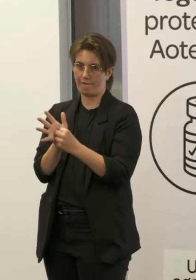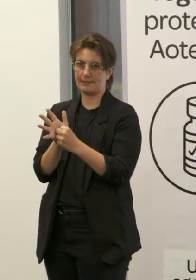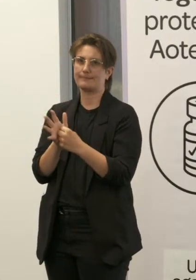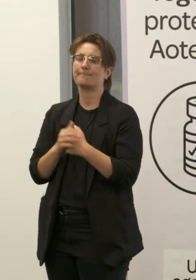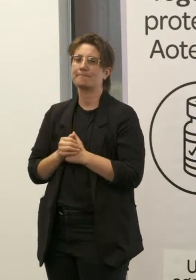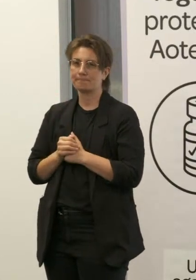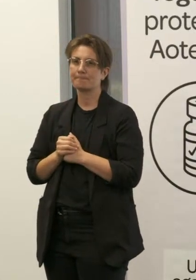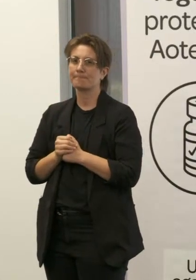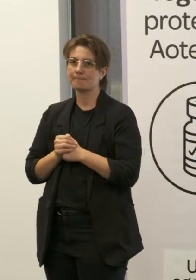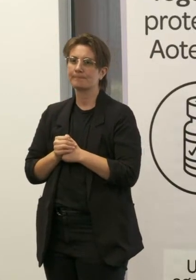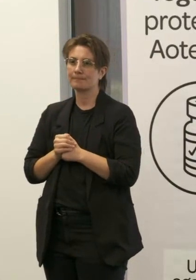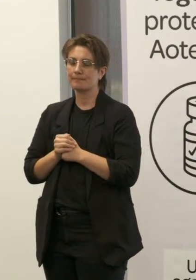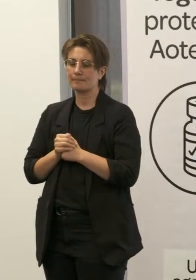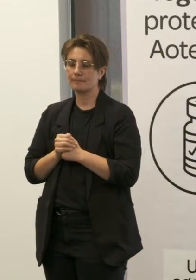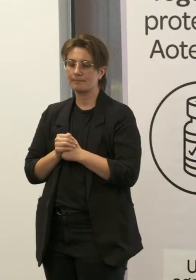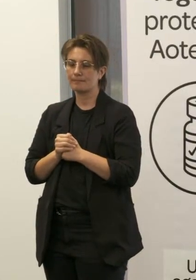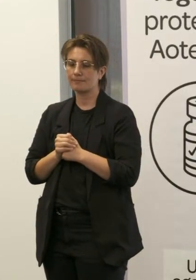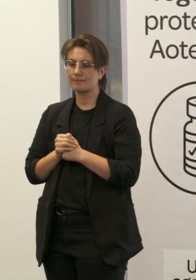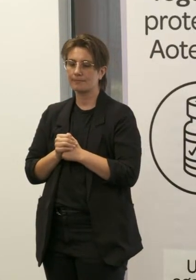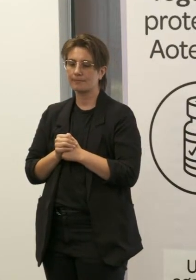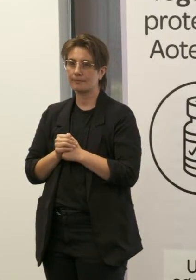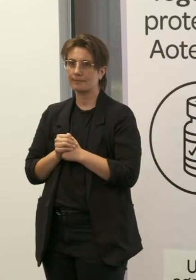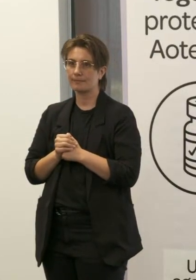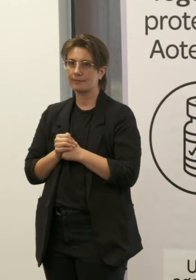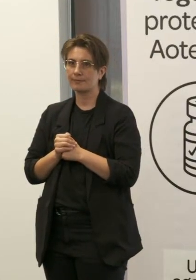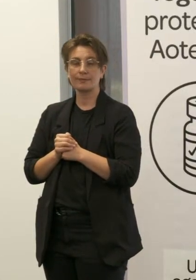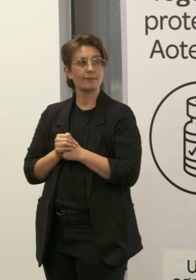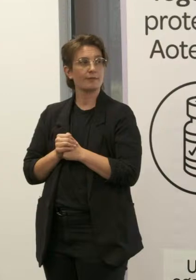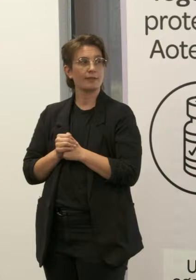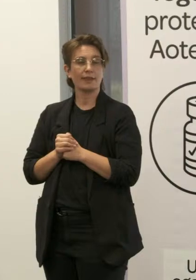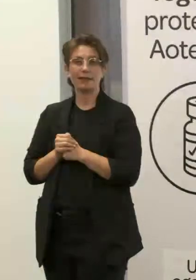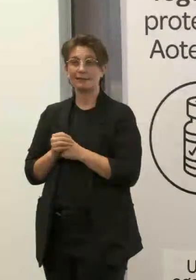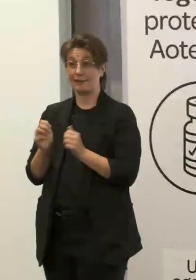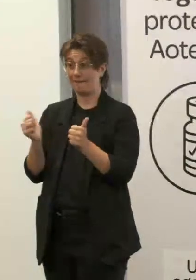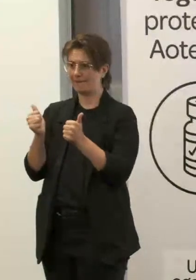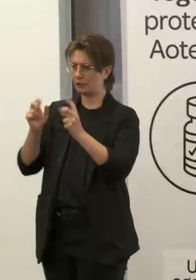settings. We've just done some analysis of our Bluetooth